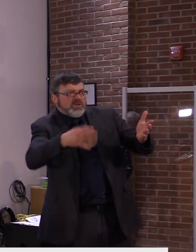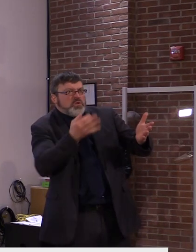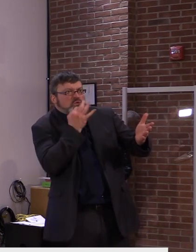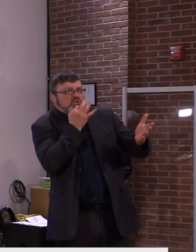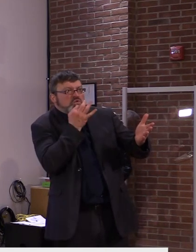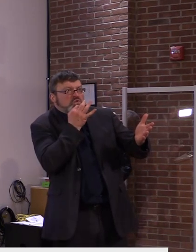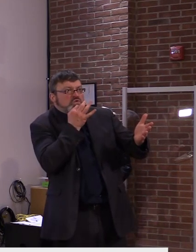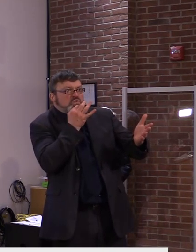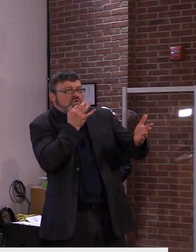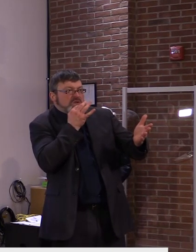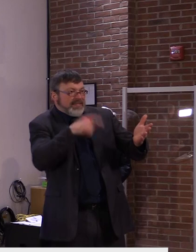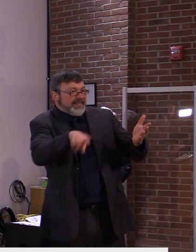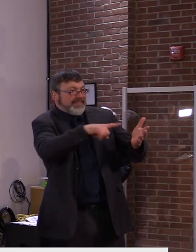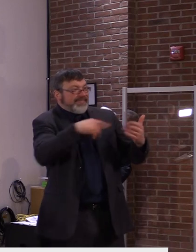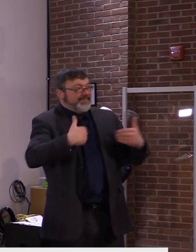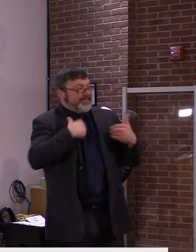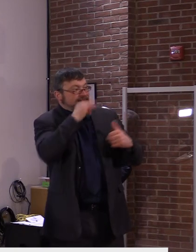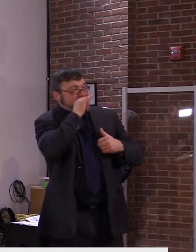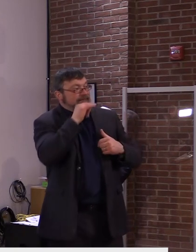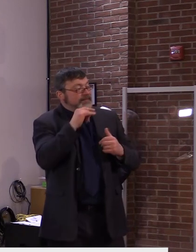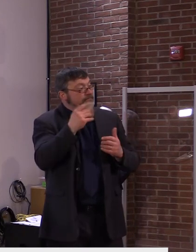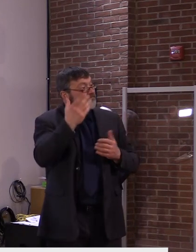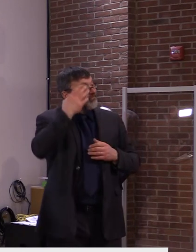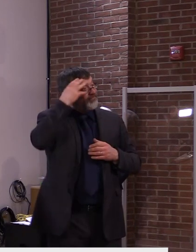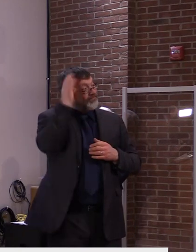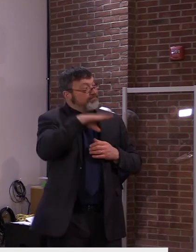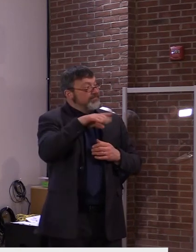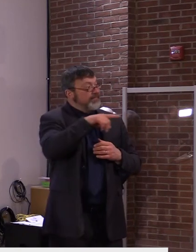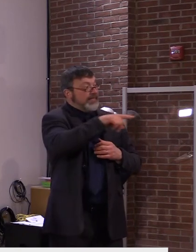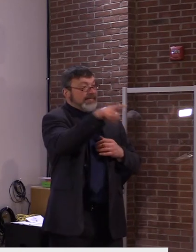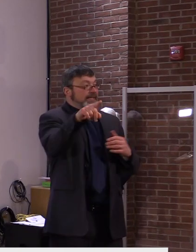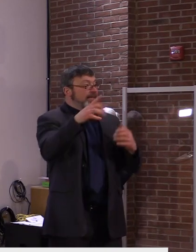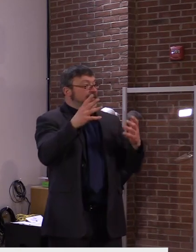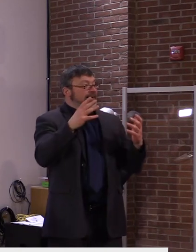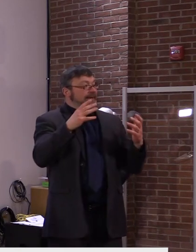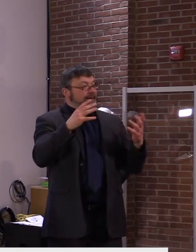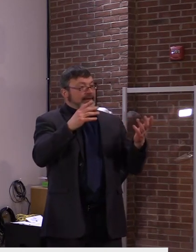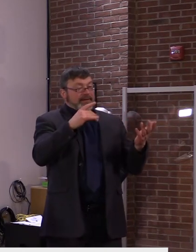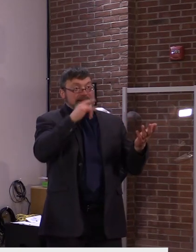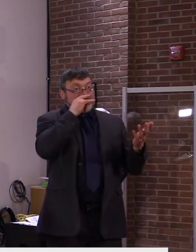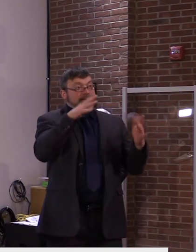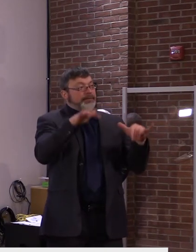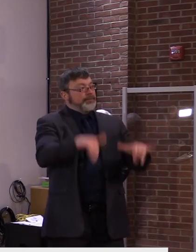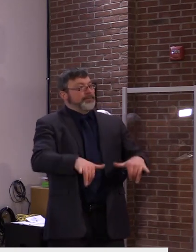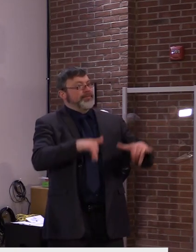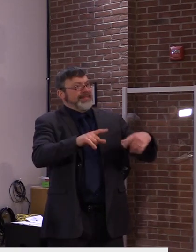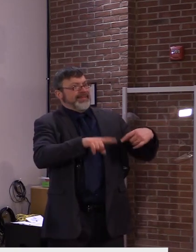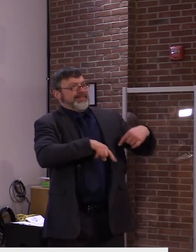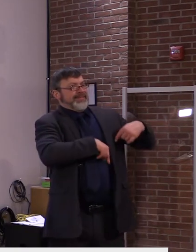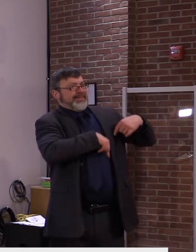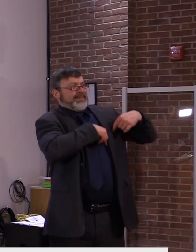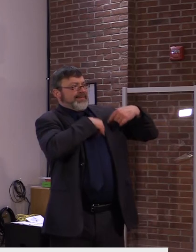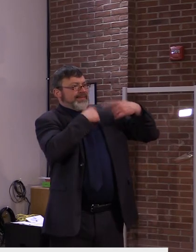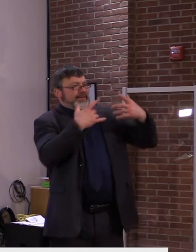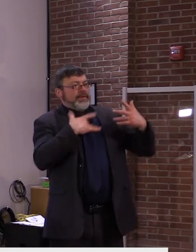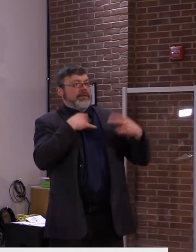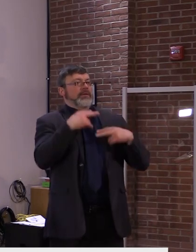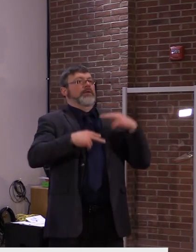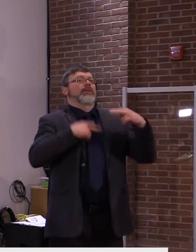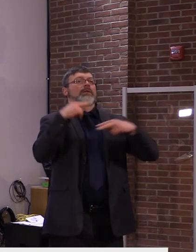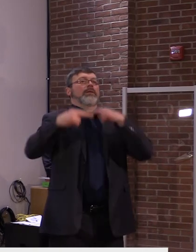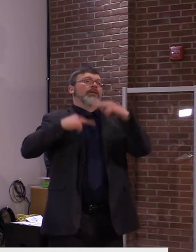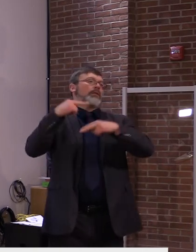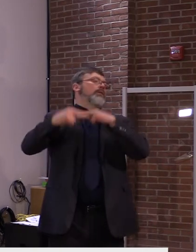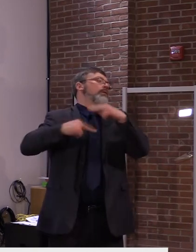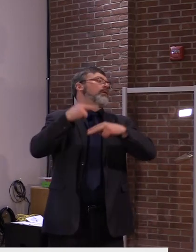These days off school may put actually extra strain on your family, especially when parents are working from home.